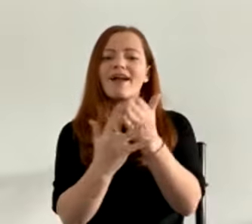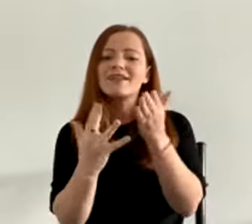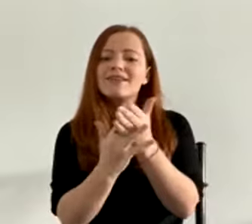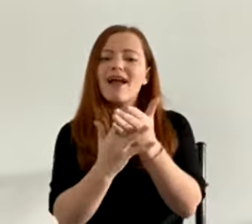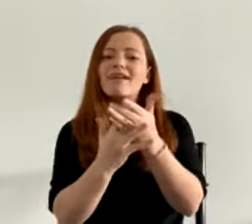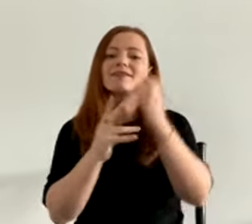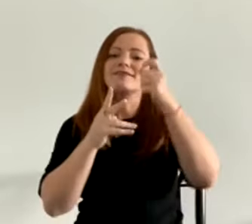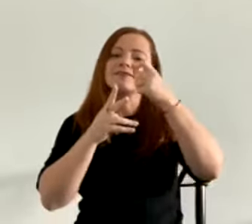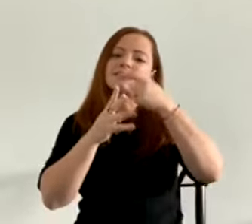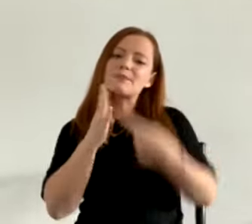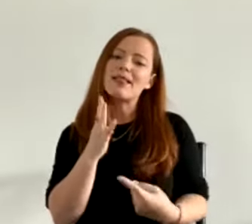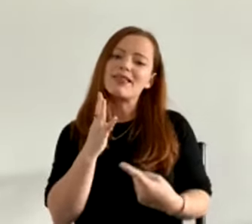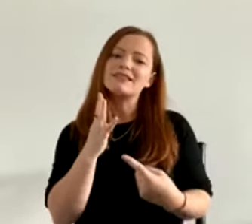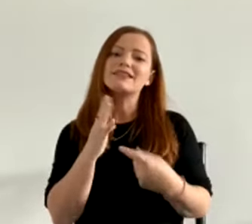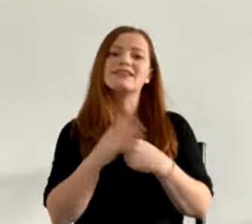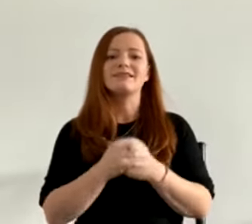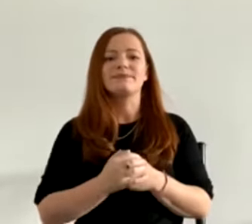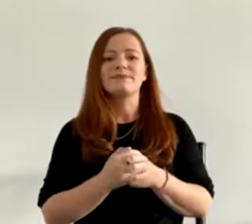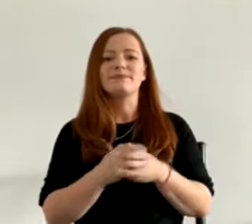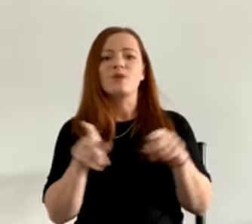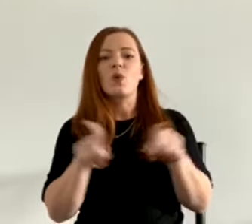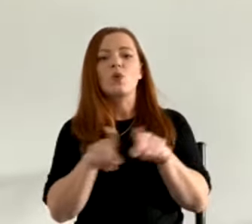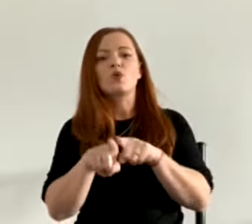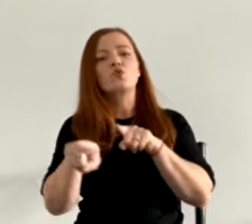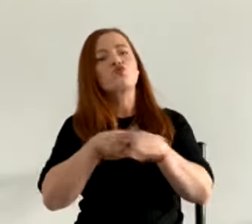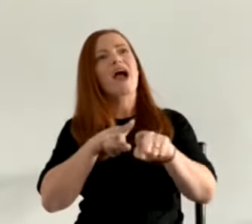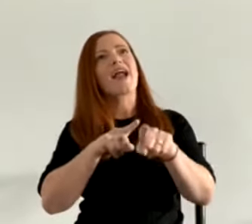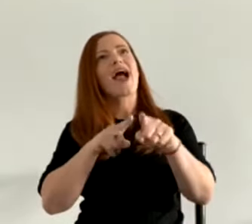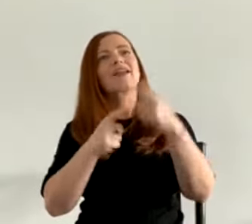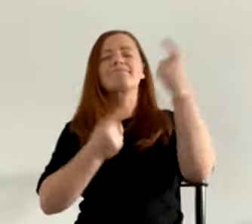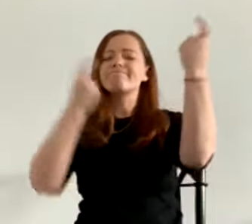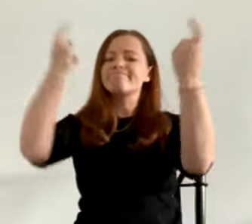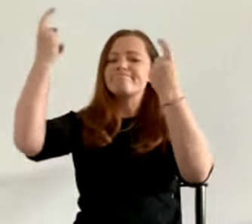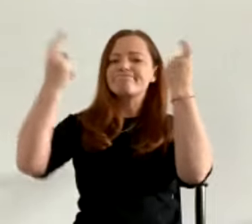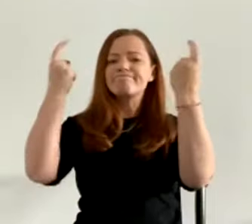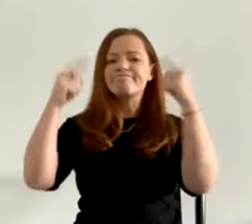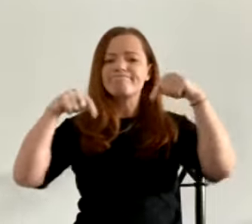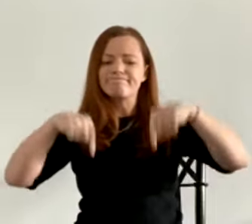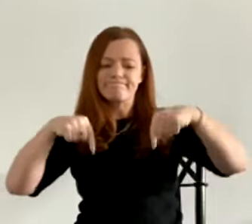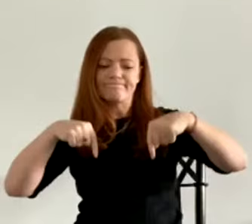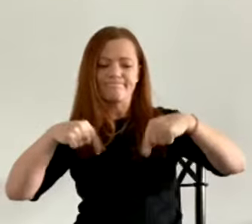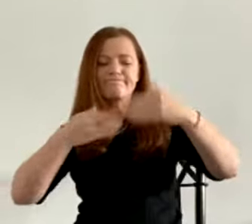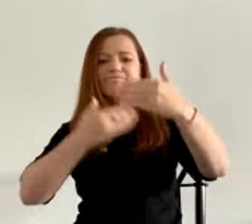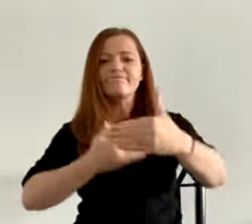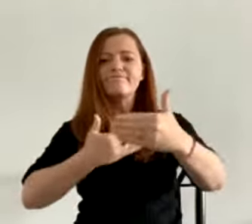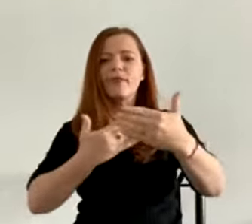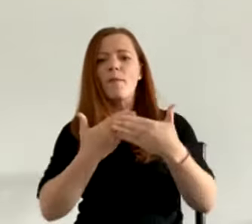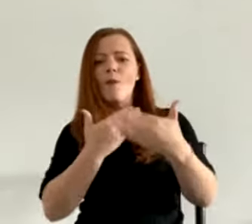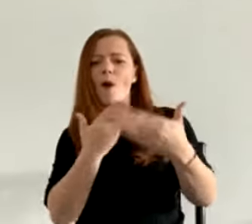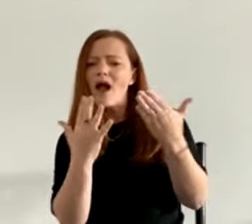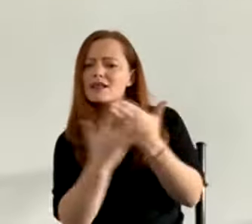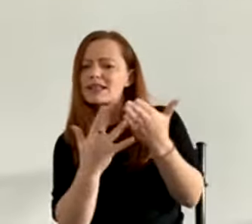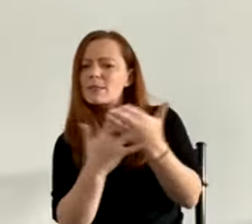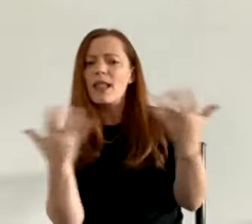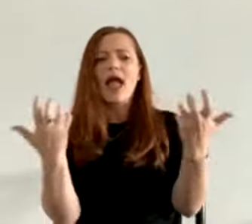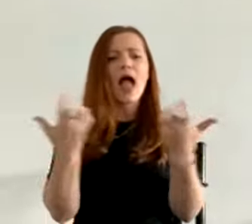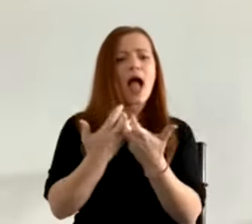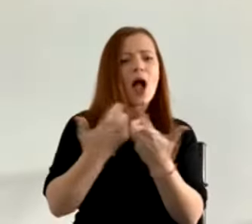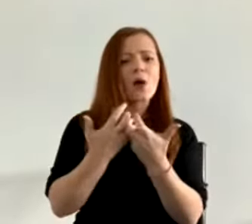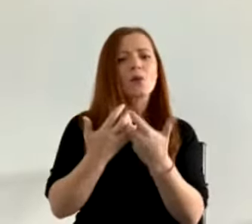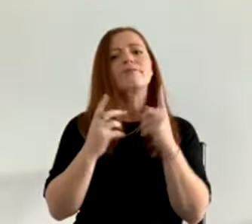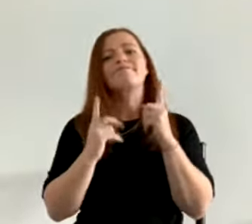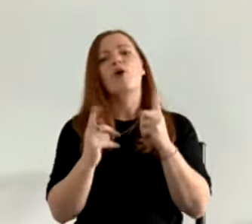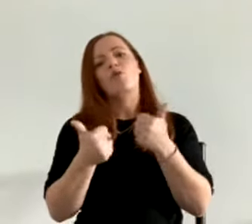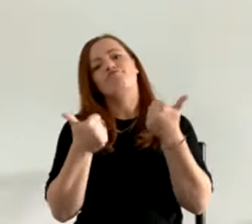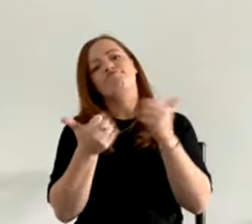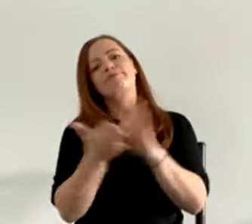these sessions, and also to try and think about how we can make these sessions more accessible. And so I'm really pleased that we